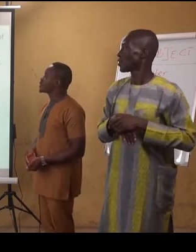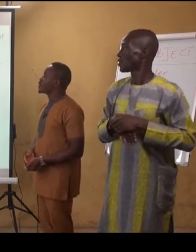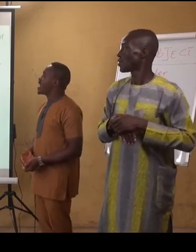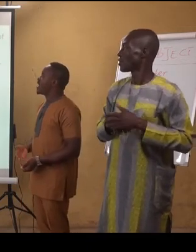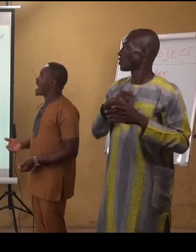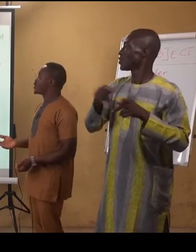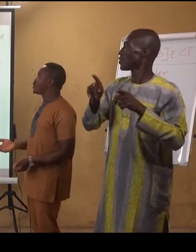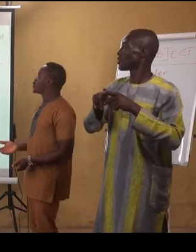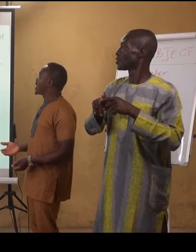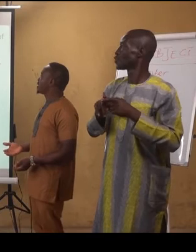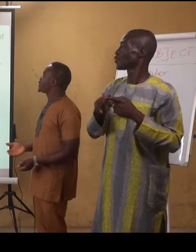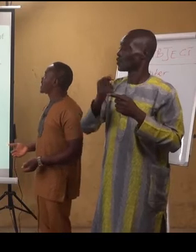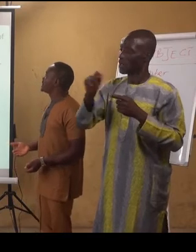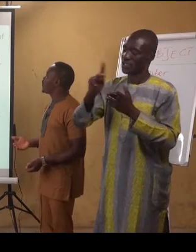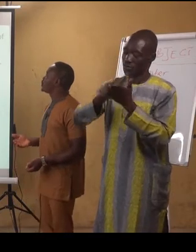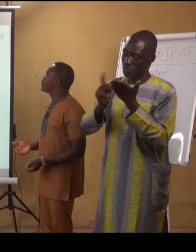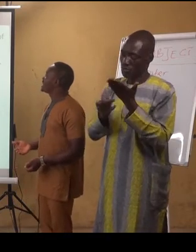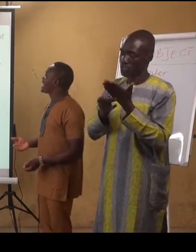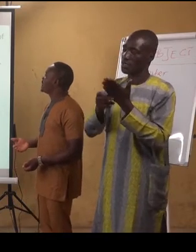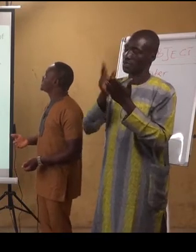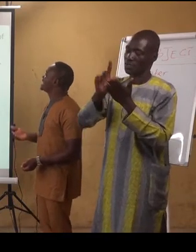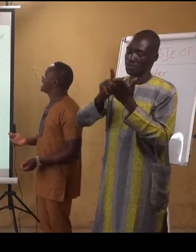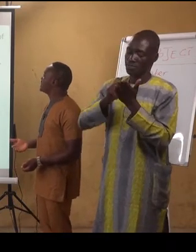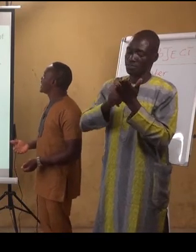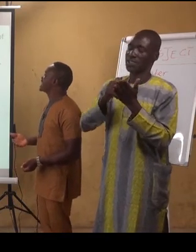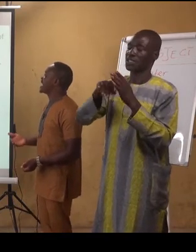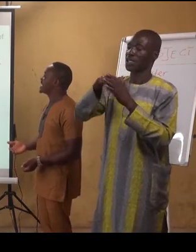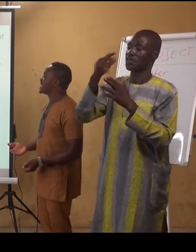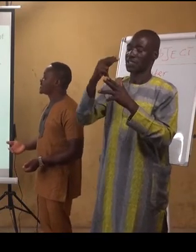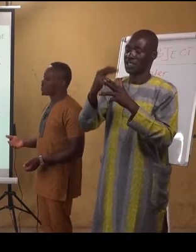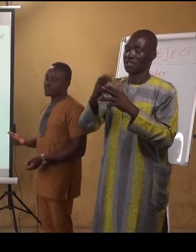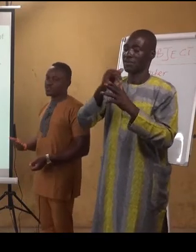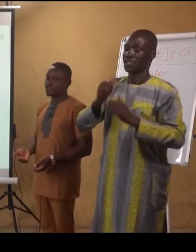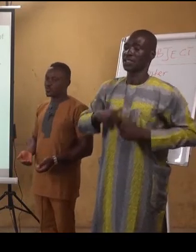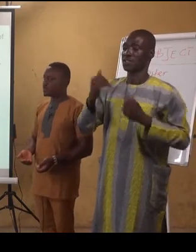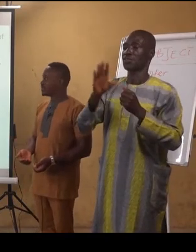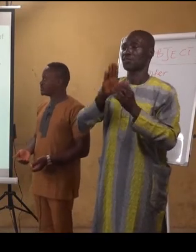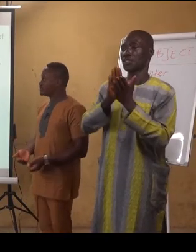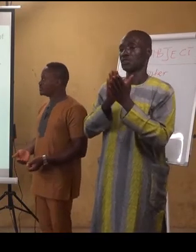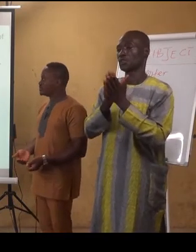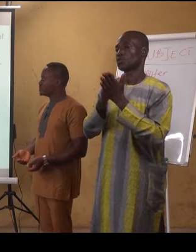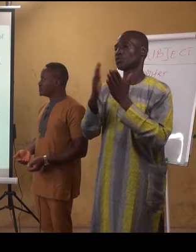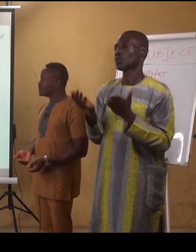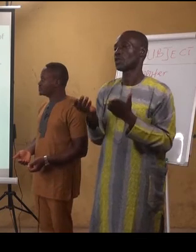Then we also are told to write a program that will print out the name and the address of a school.